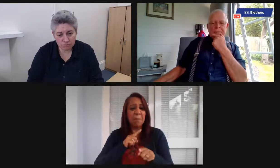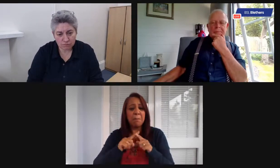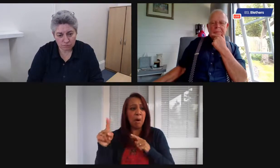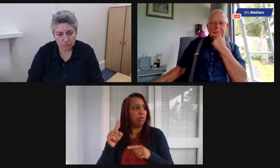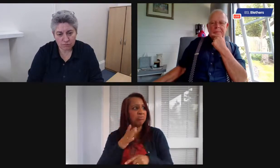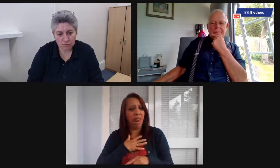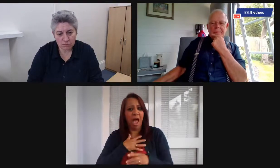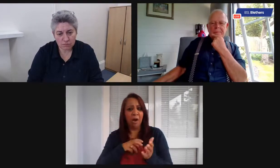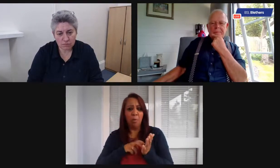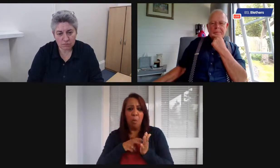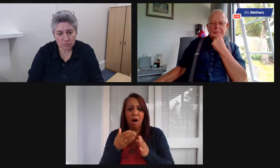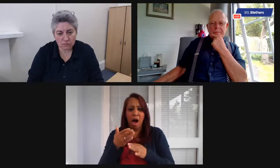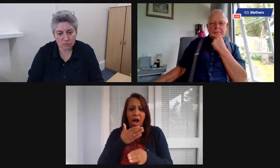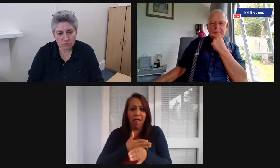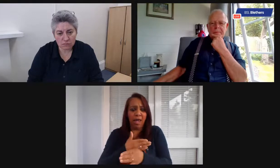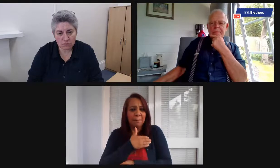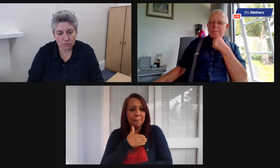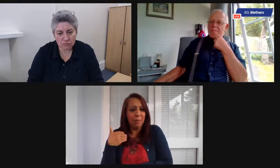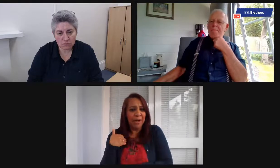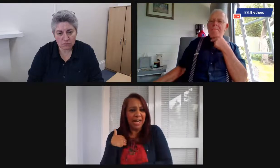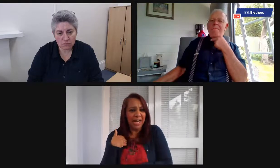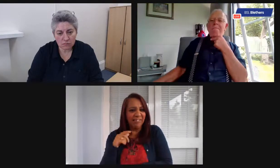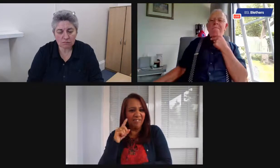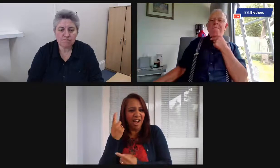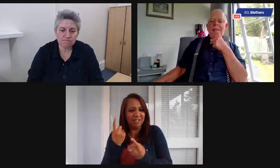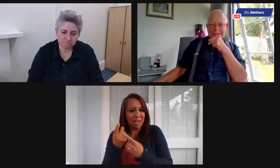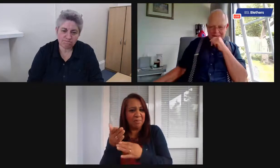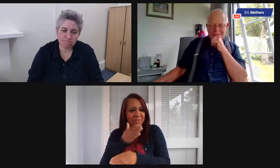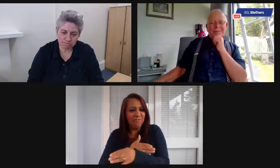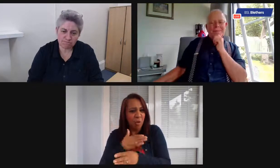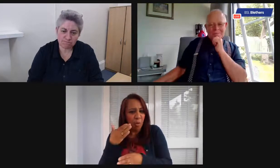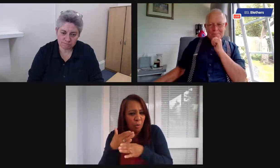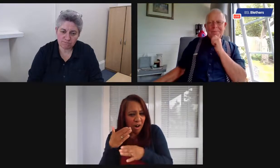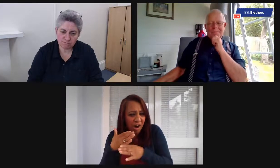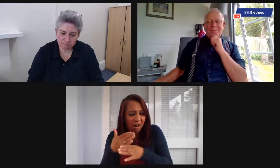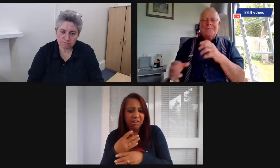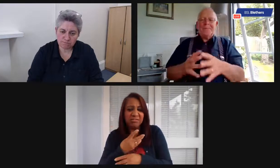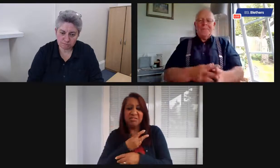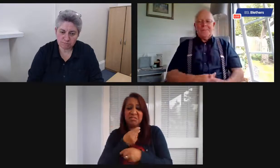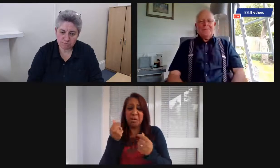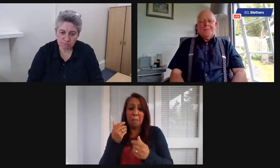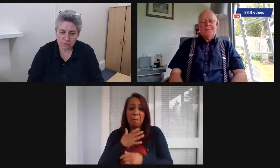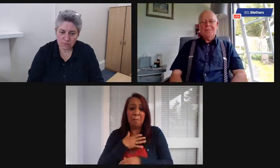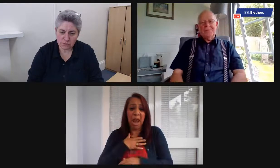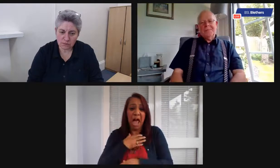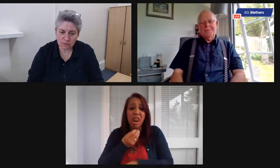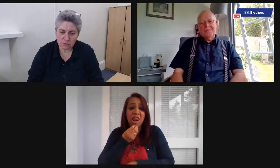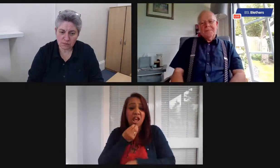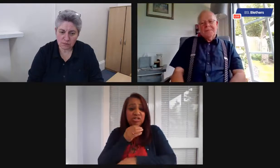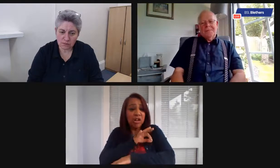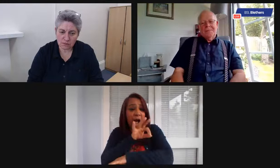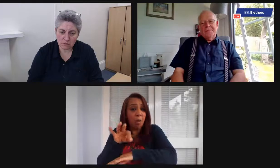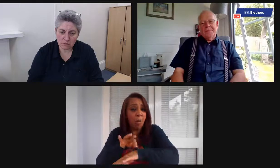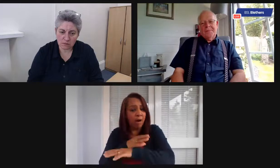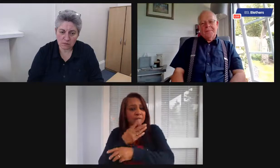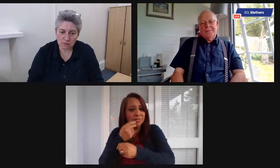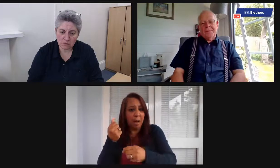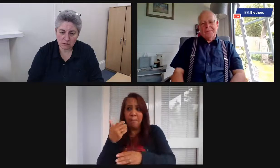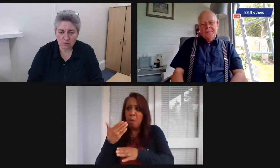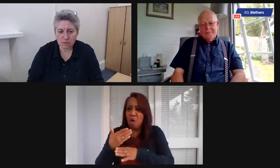It really is about you and it's what you like. Some people are morning people. Some people like doing it before work. Some people like doing it